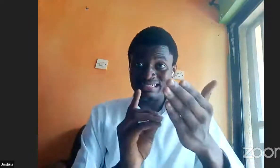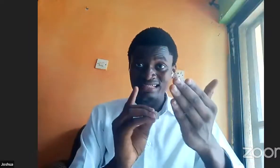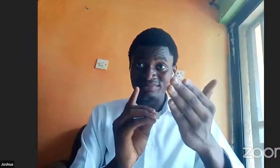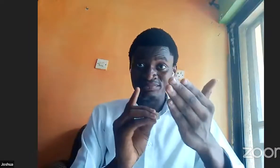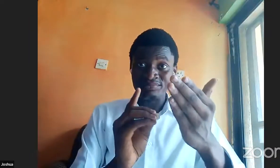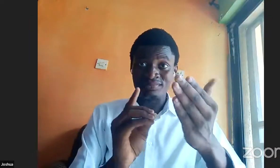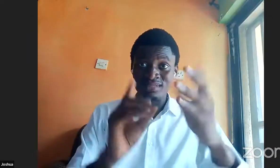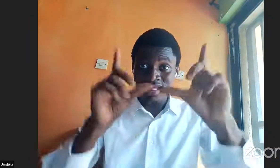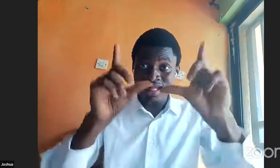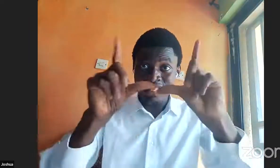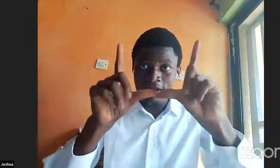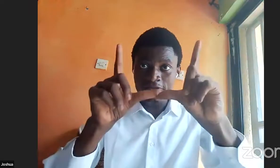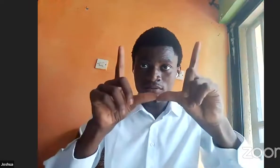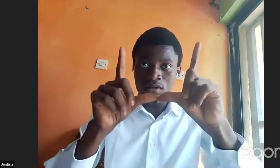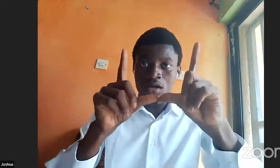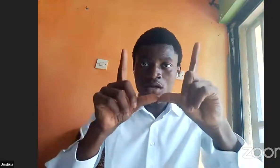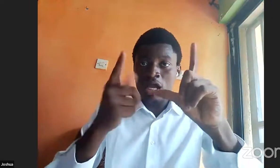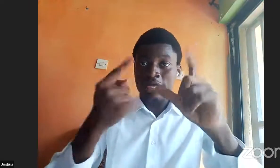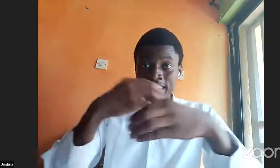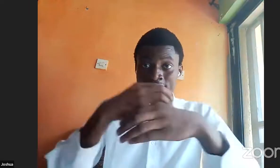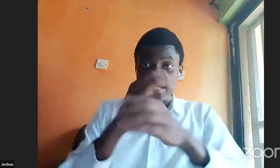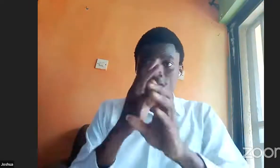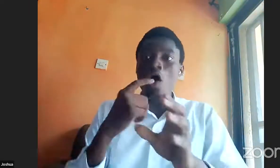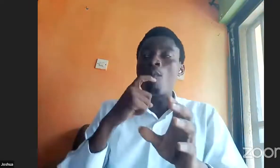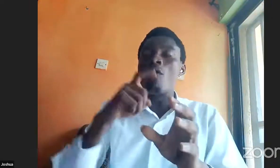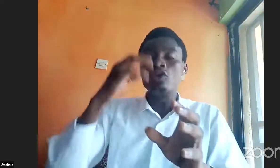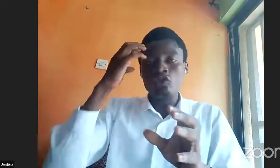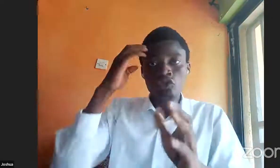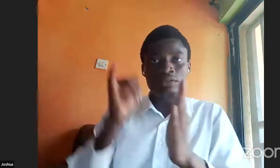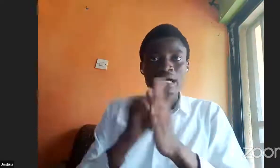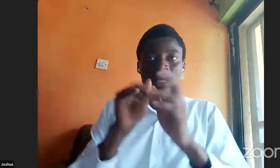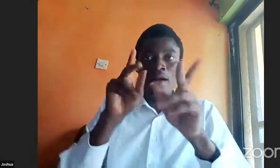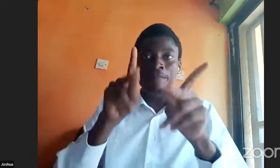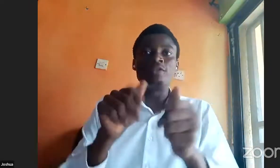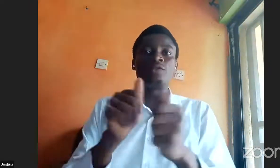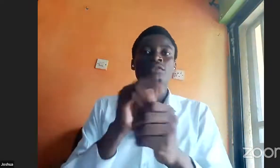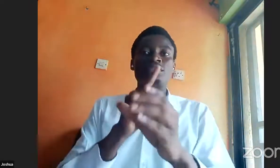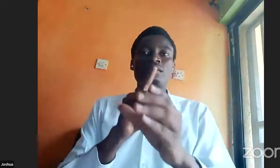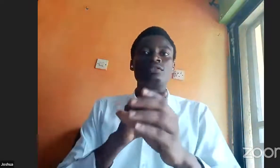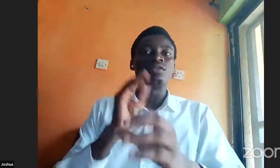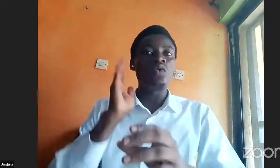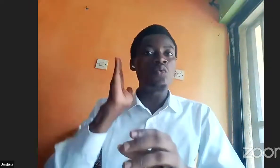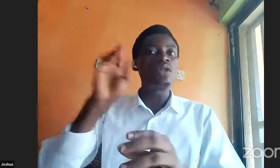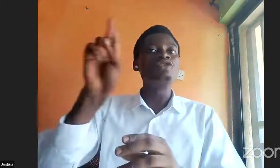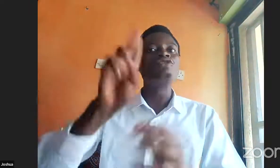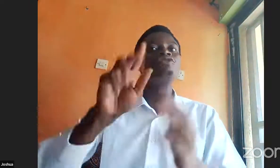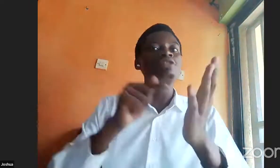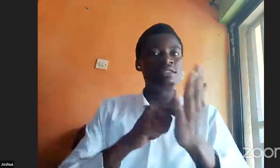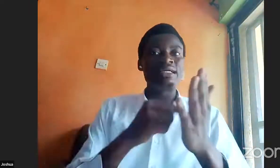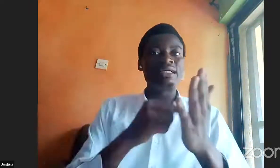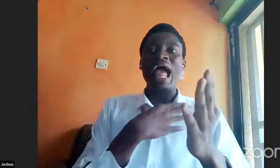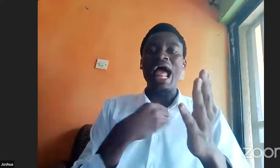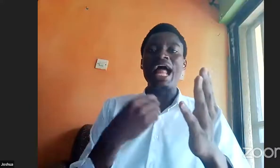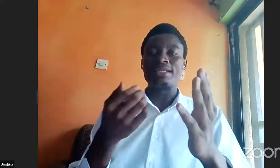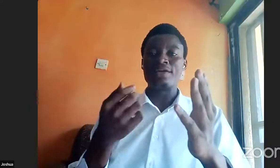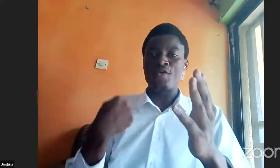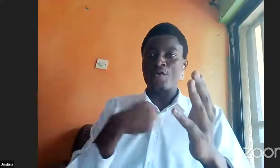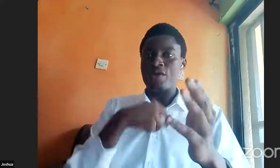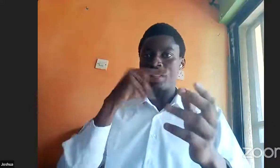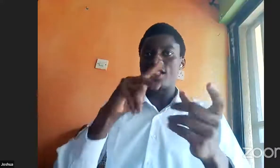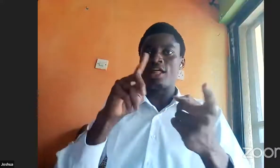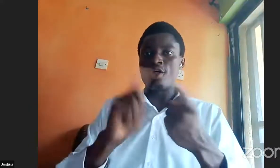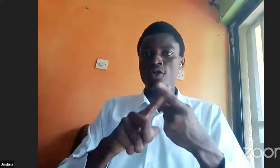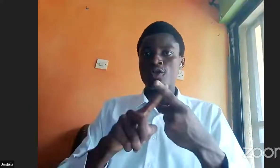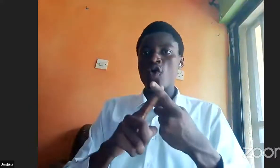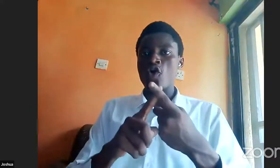with disabilities are also going to be using this, and then we should factor their special needs into consideration. And that is